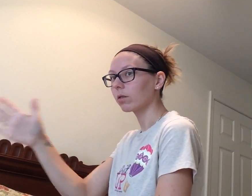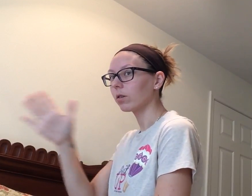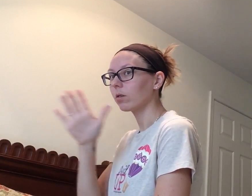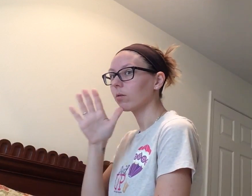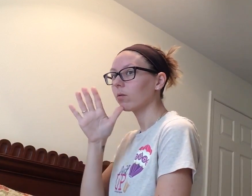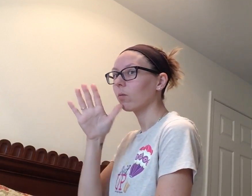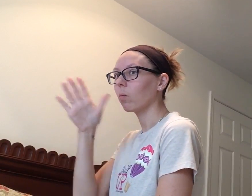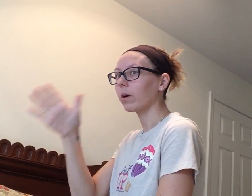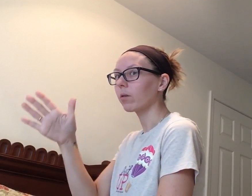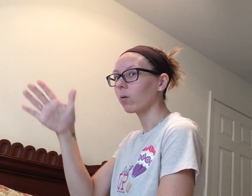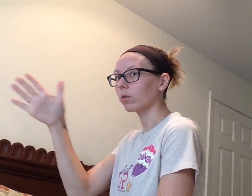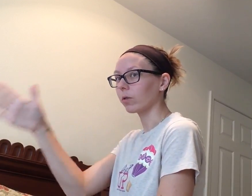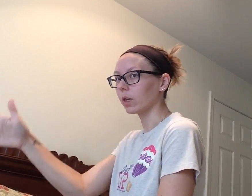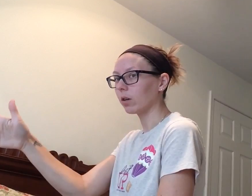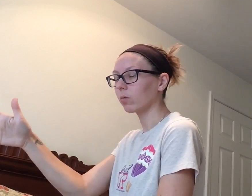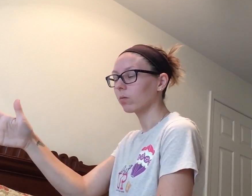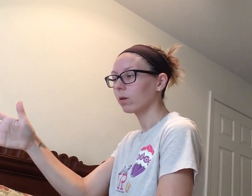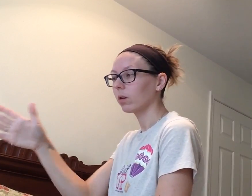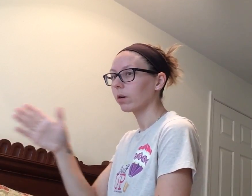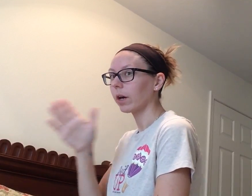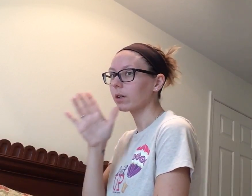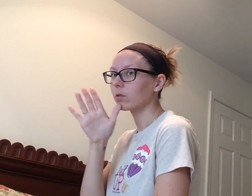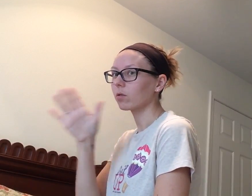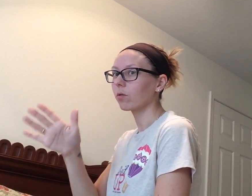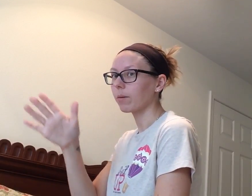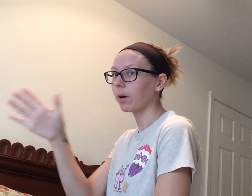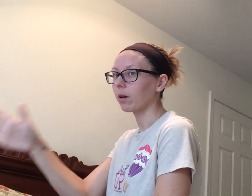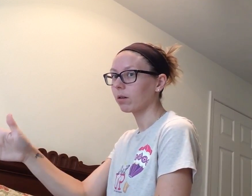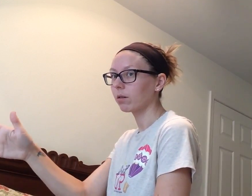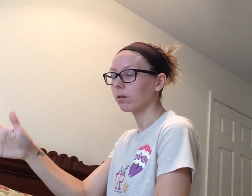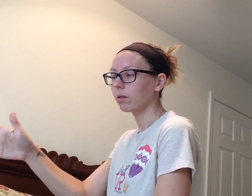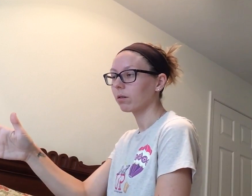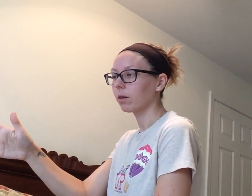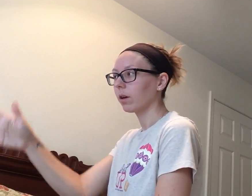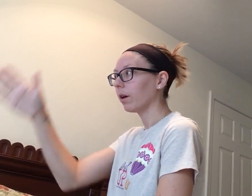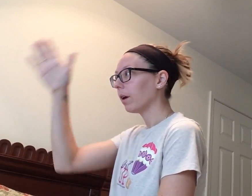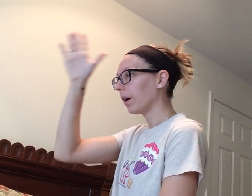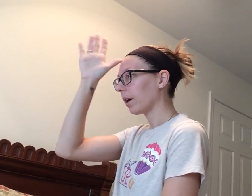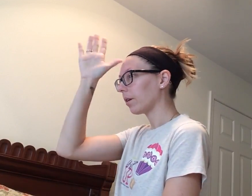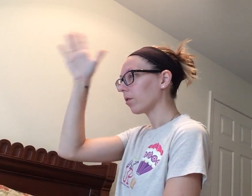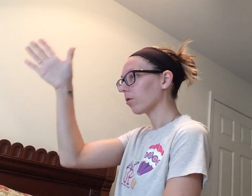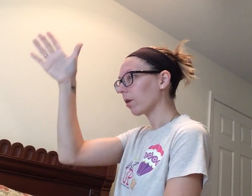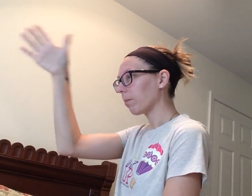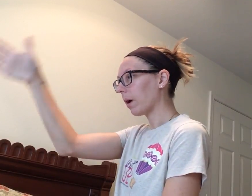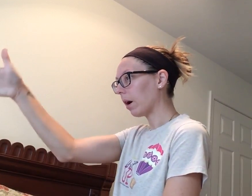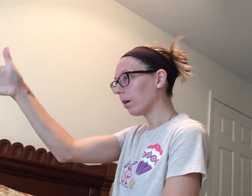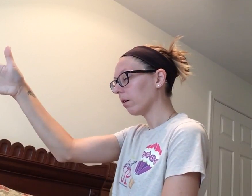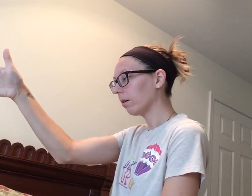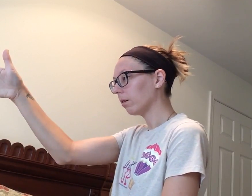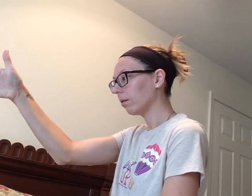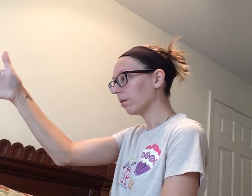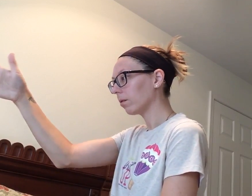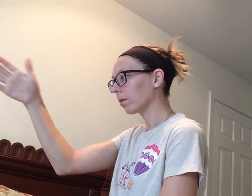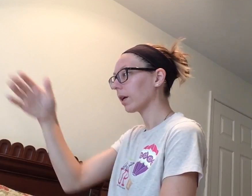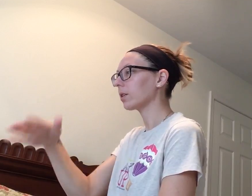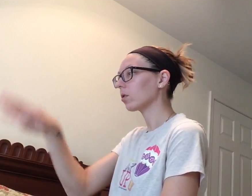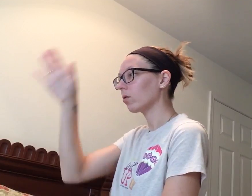They're one older than you. Okay, so grandma and grandpa. Okay, so you